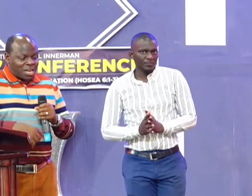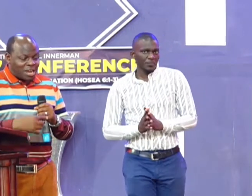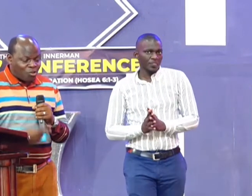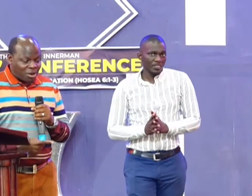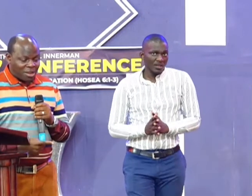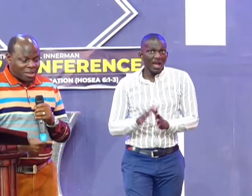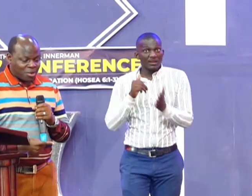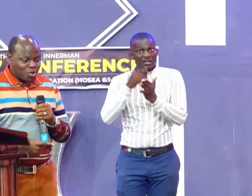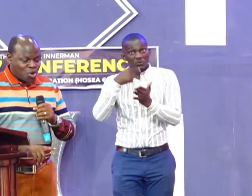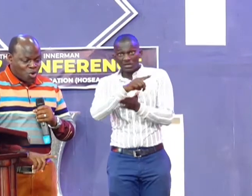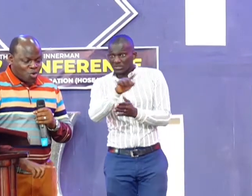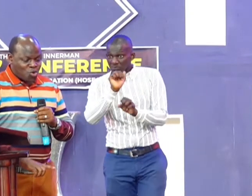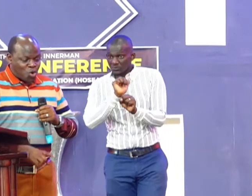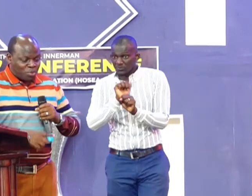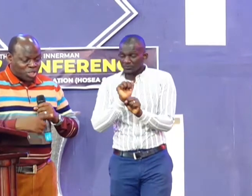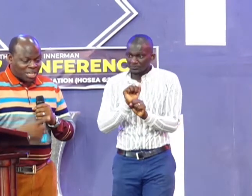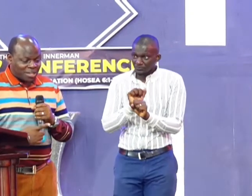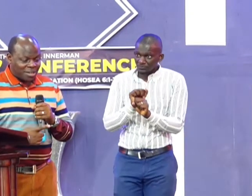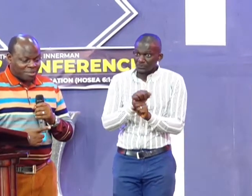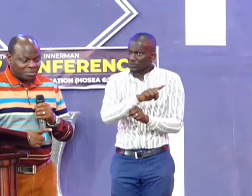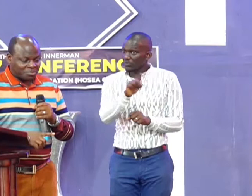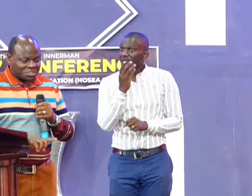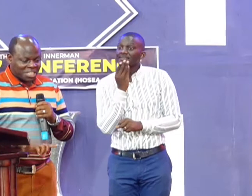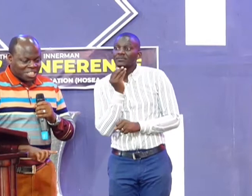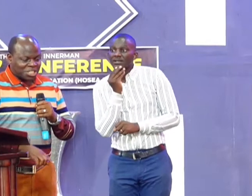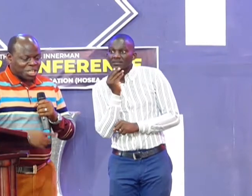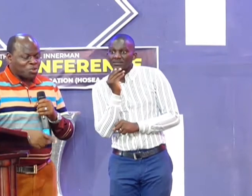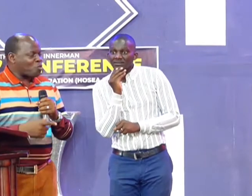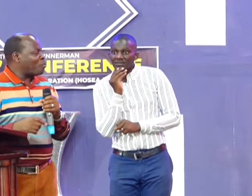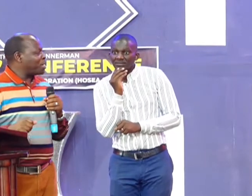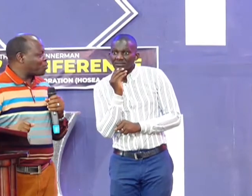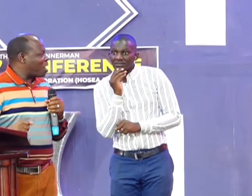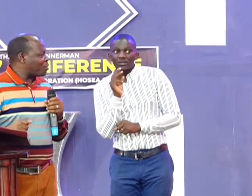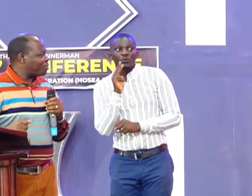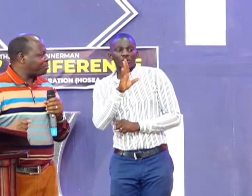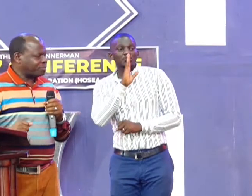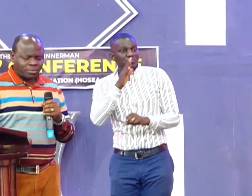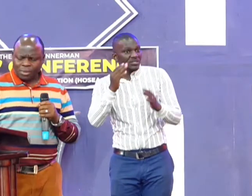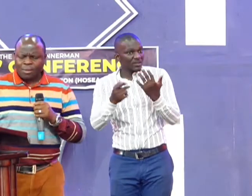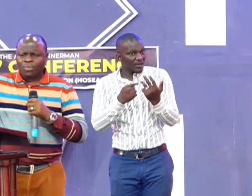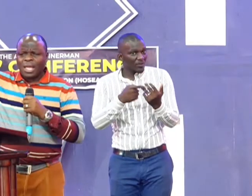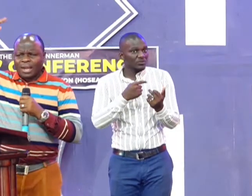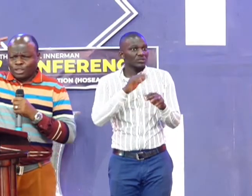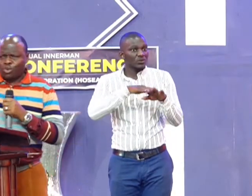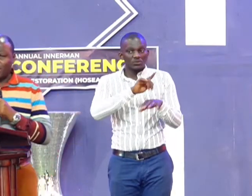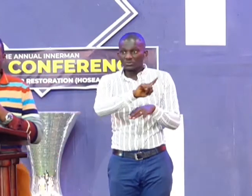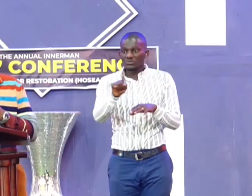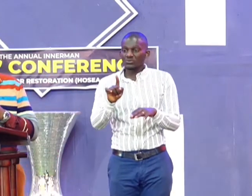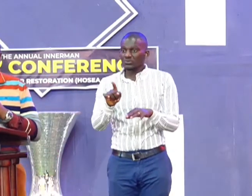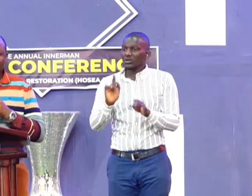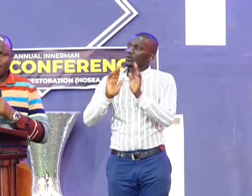ought to do. And whatever he will do as a man is what will be